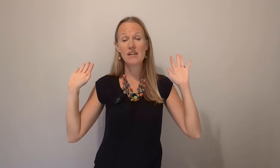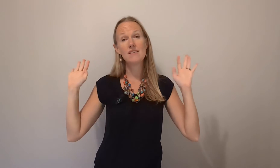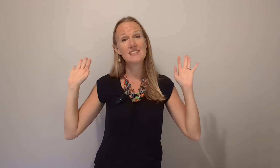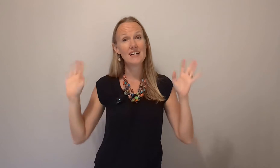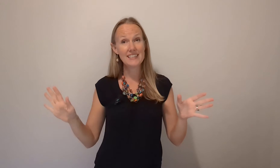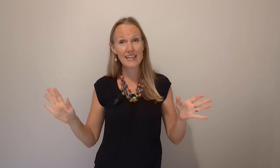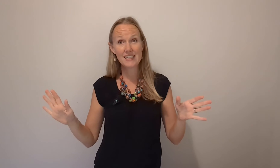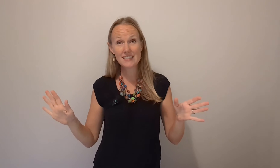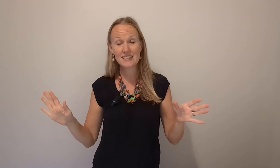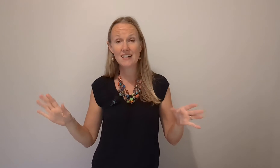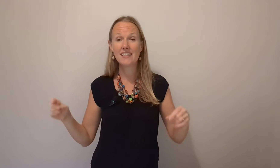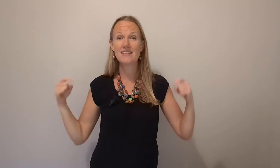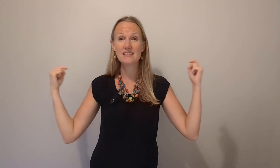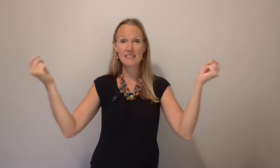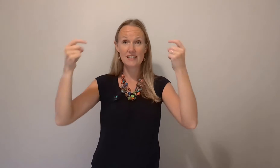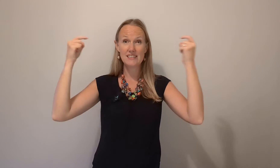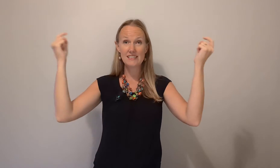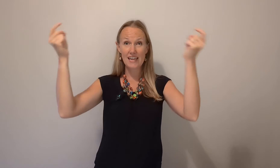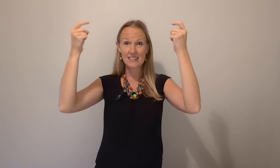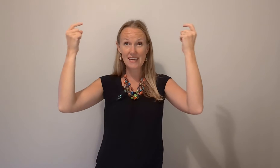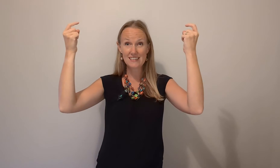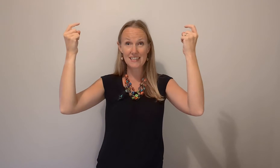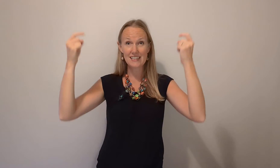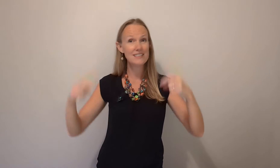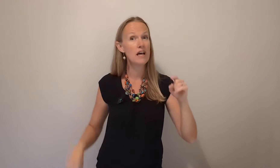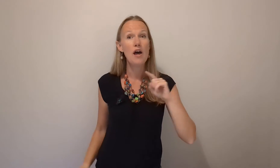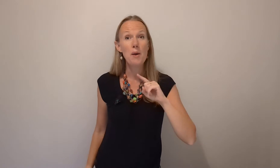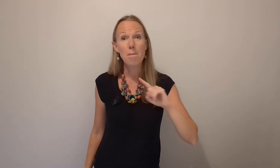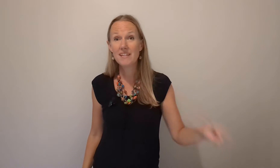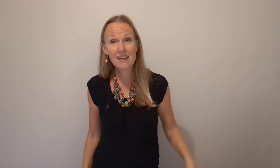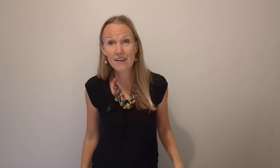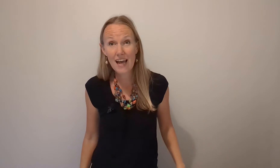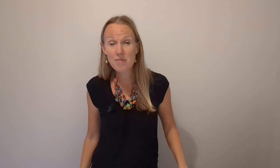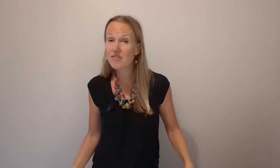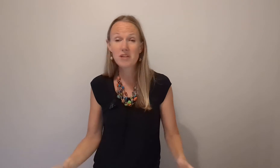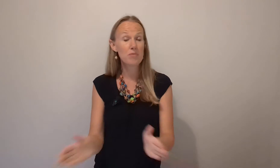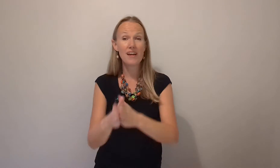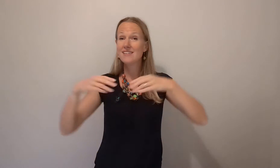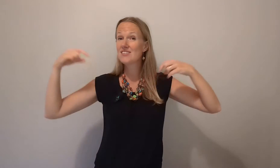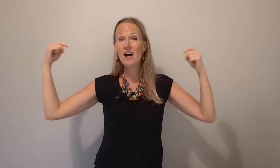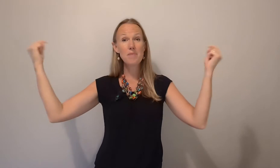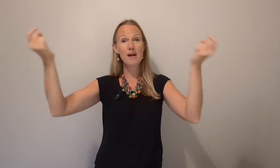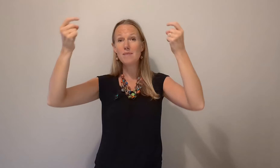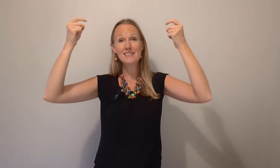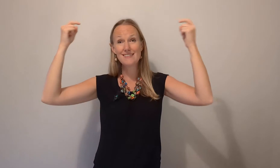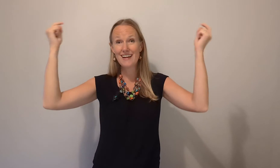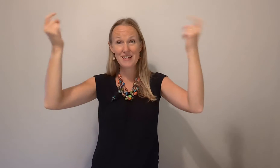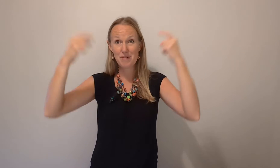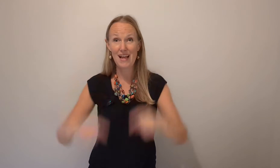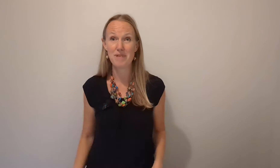now a signed English sign to just ASL is like this. But it's a hard habit for me to break, so I'm probably still going to end up